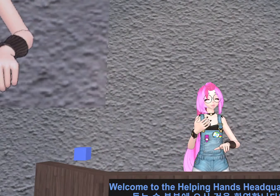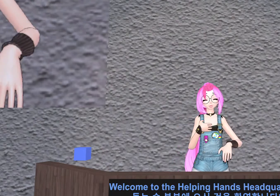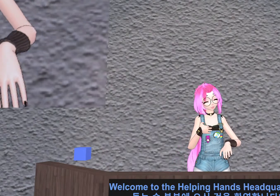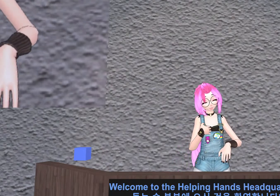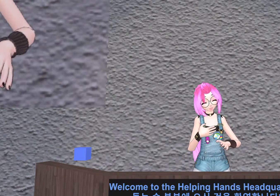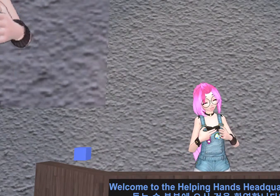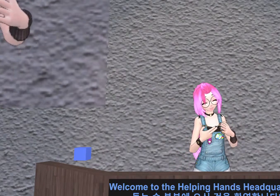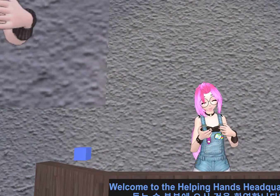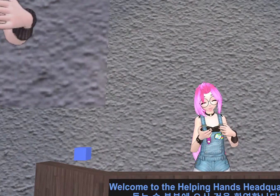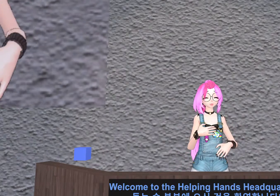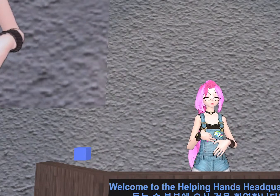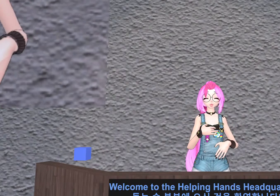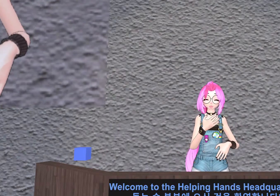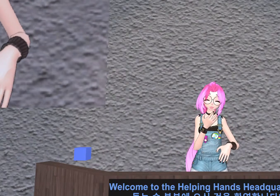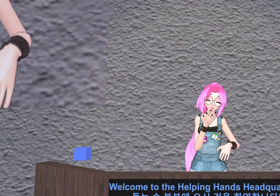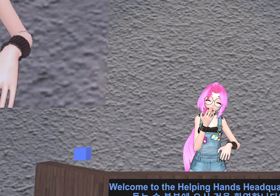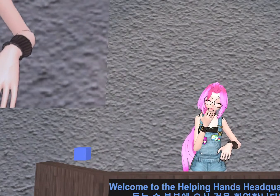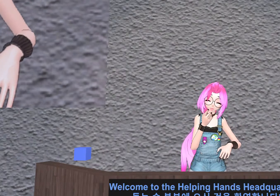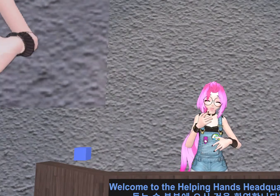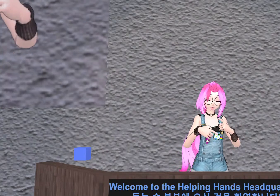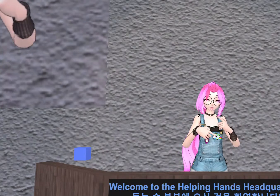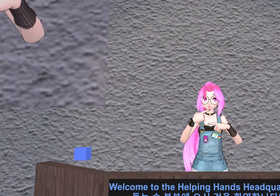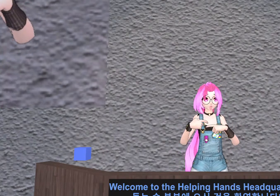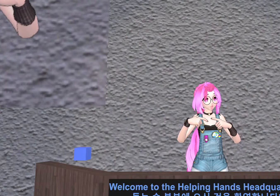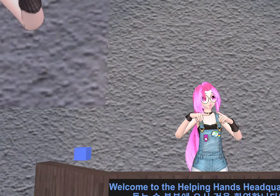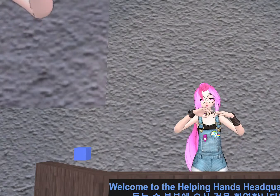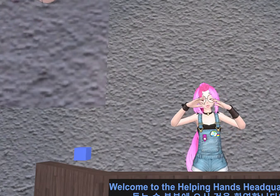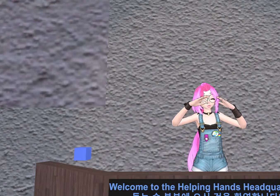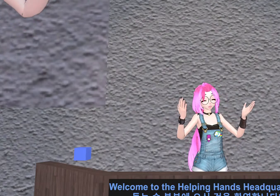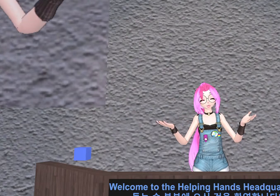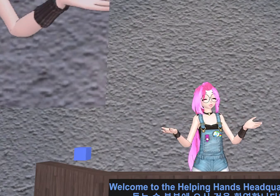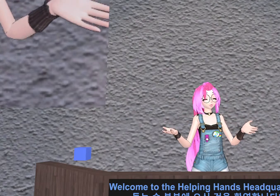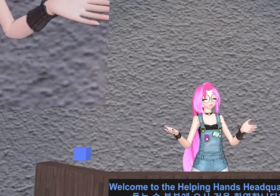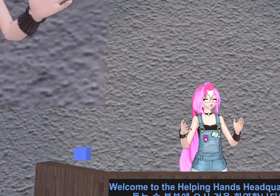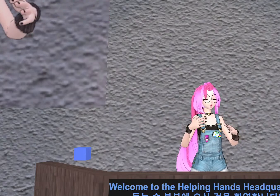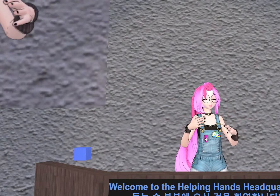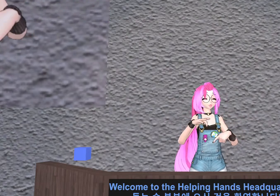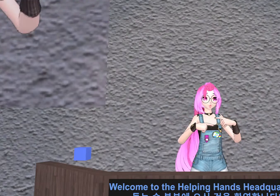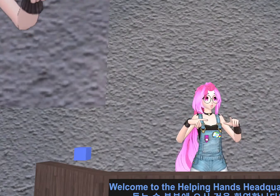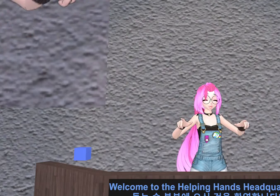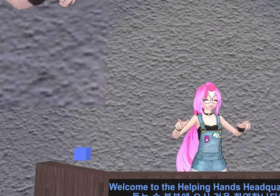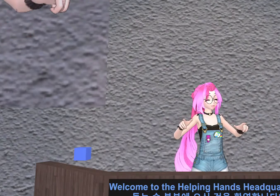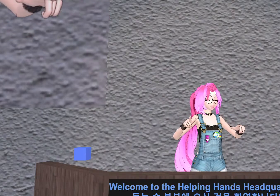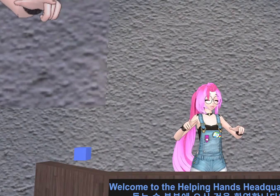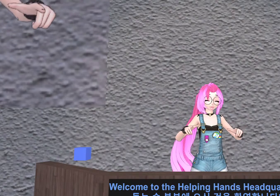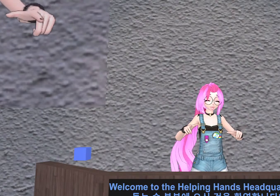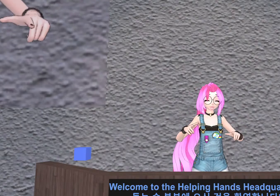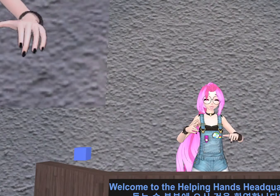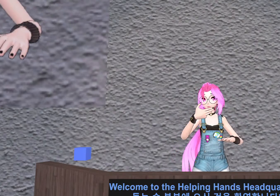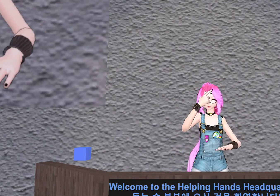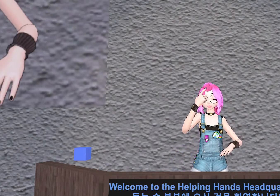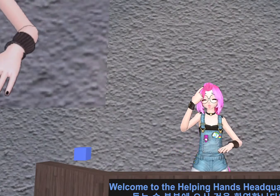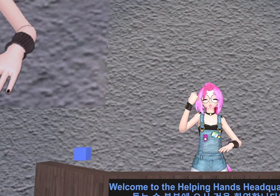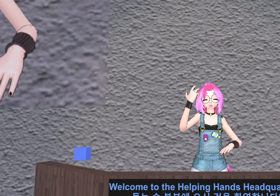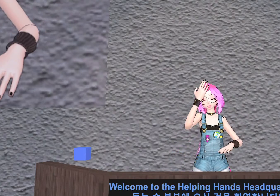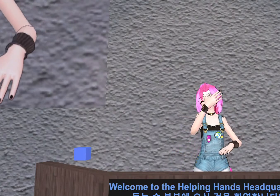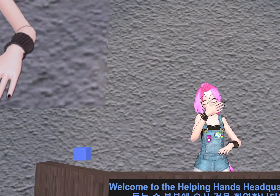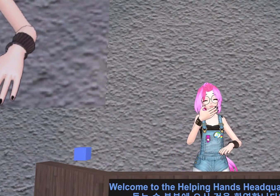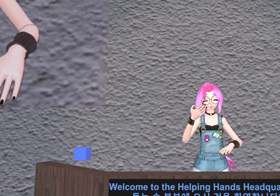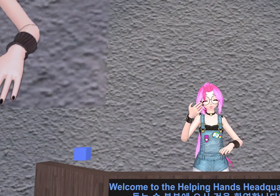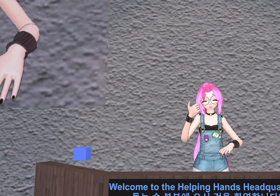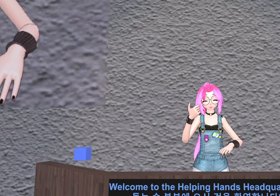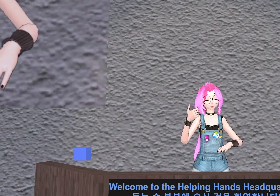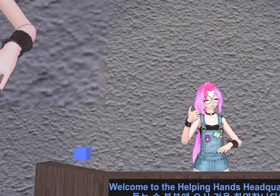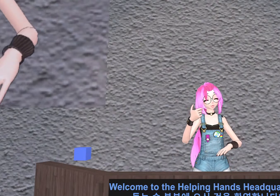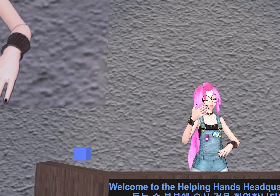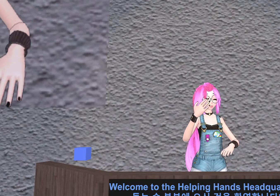trans. This is honestly one of my favorite signs just in general, in sign language in general, because it is